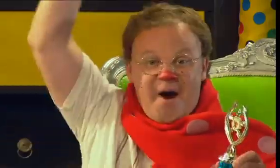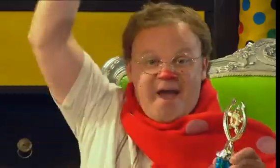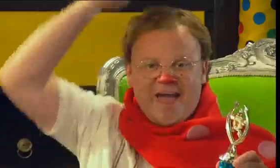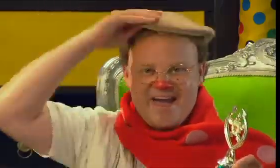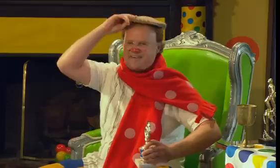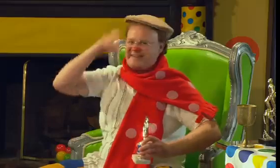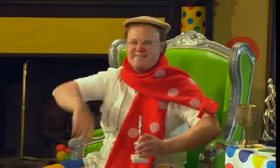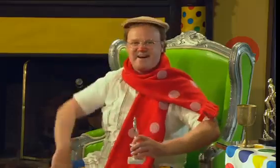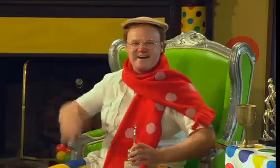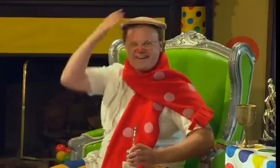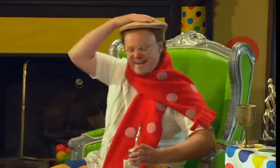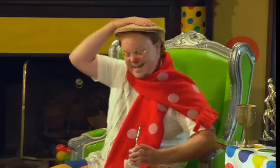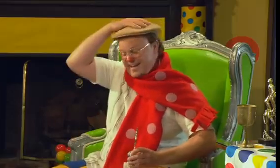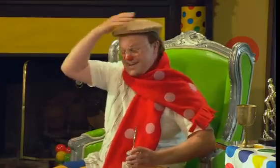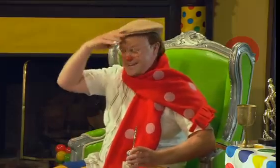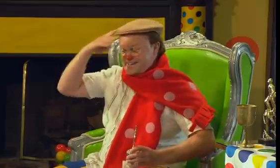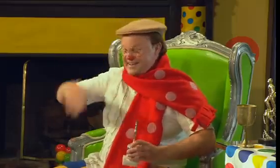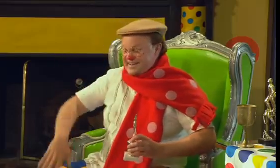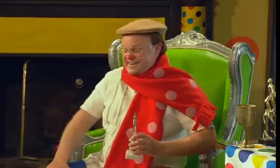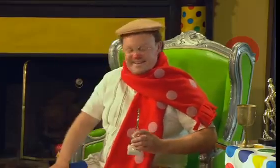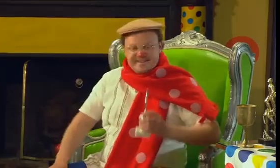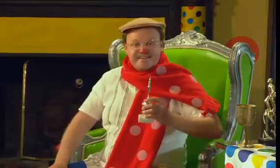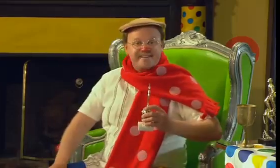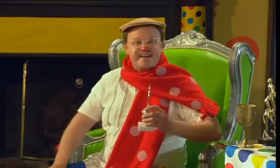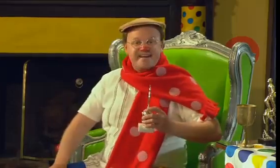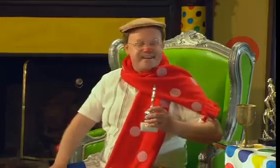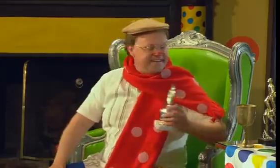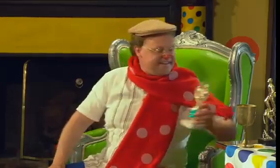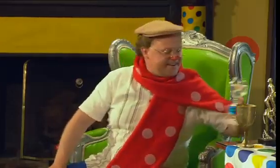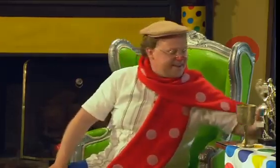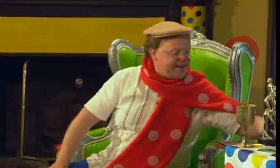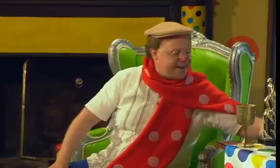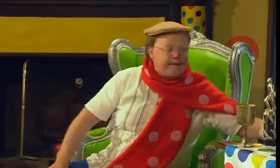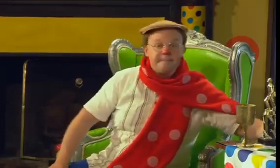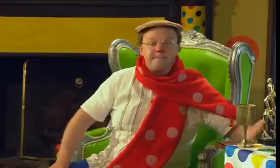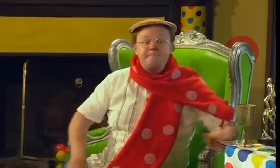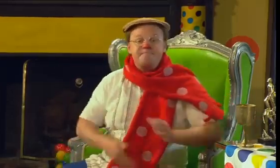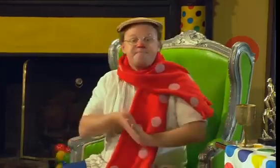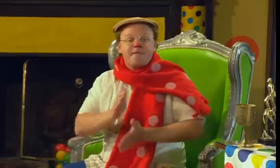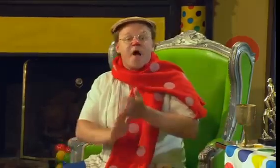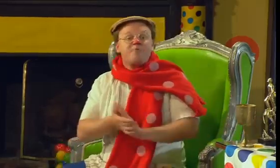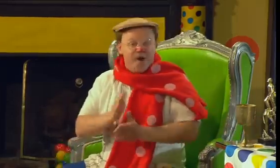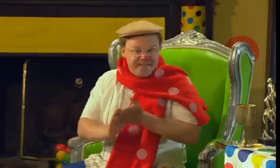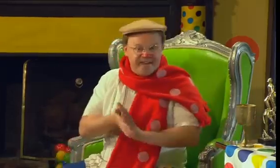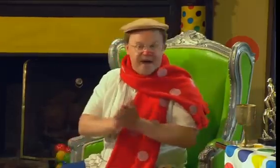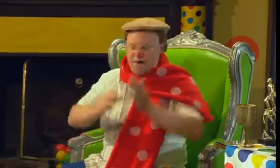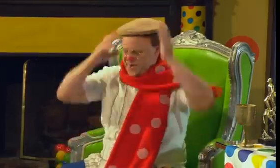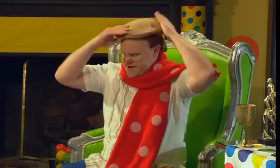Hey! That's very good, Grandad Tumble. We'll let you get on with your polishing. Righty-ho.